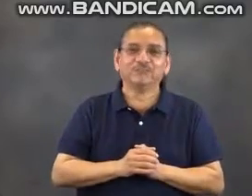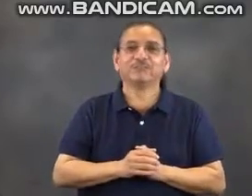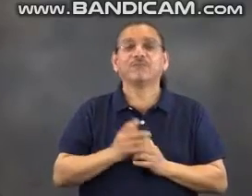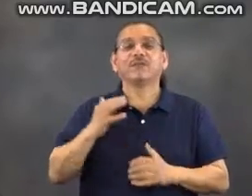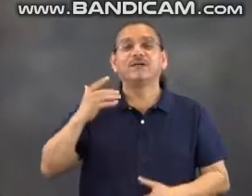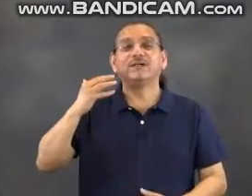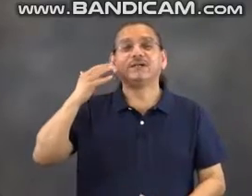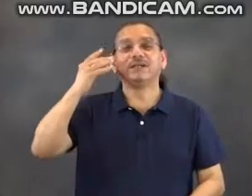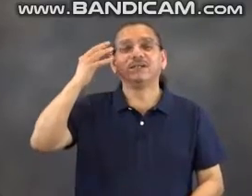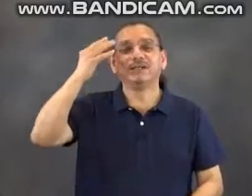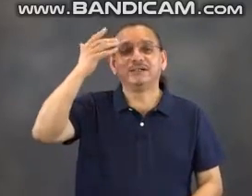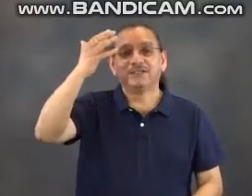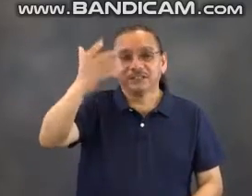For both of us, it was perfect.